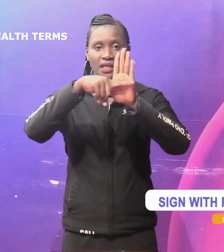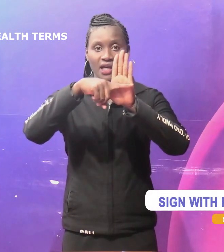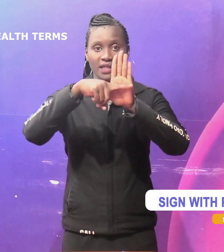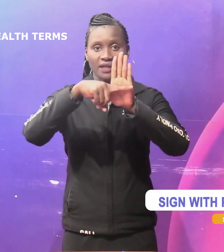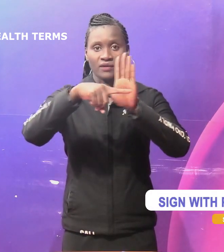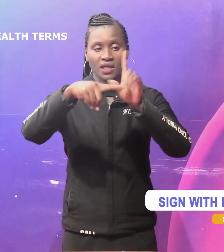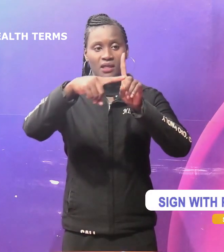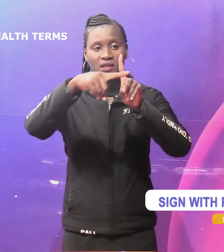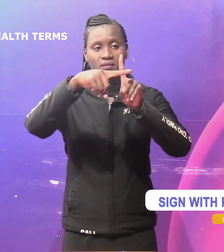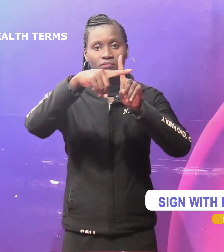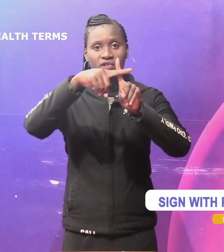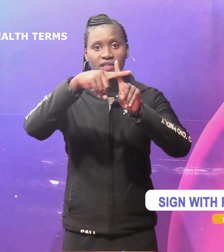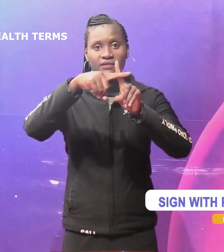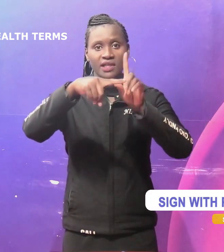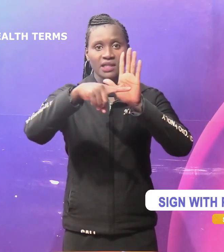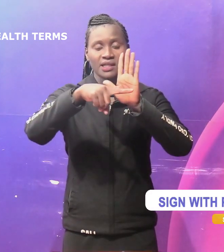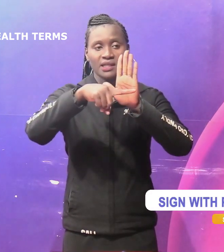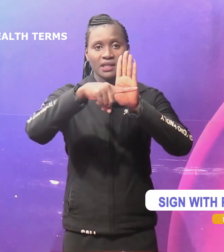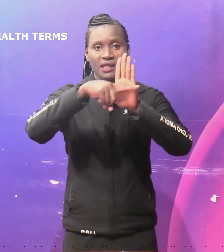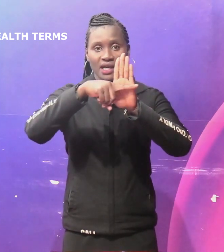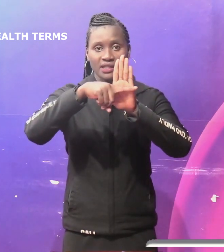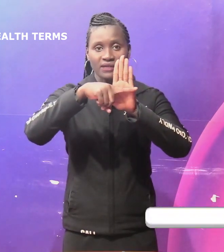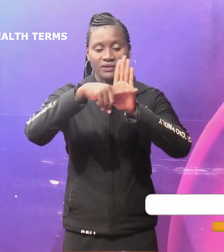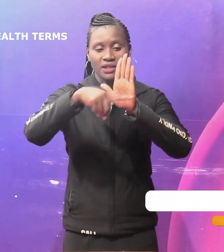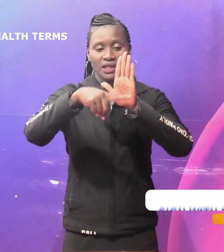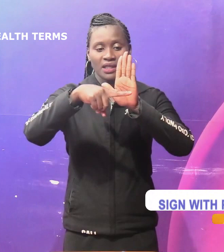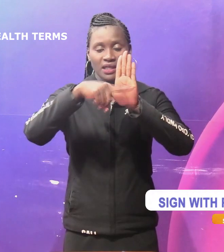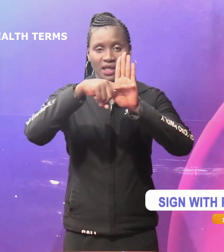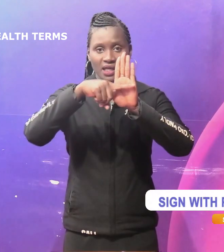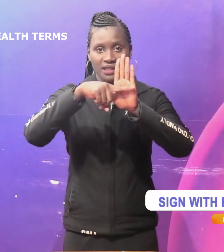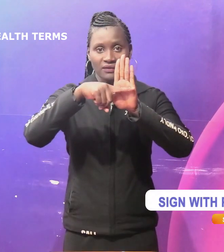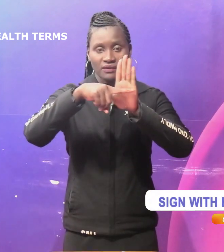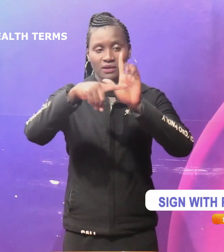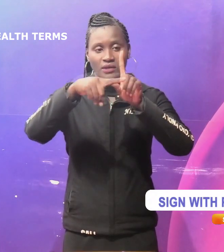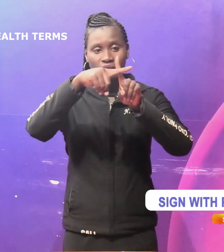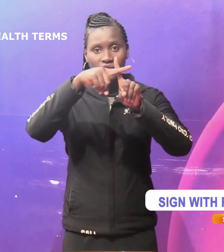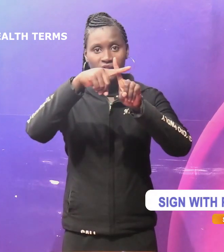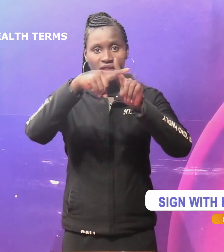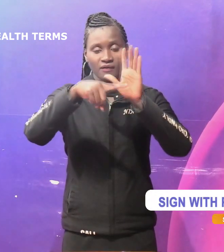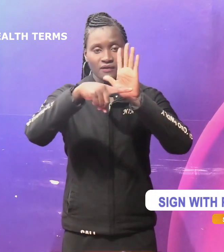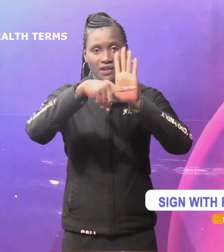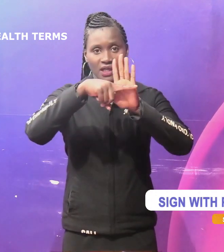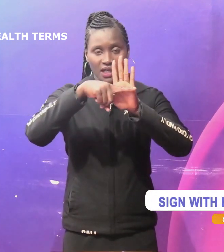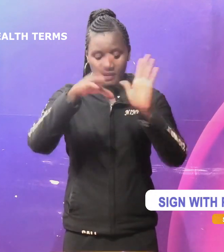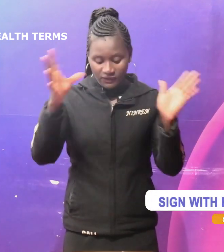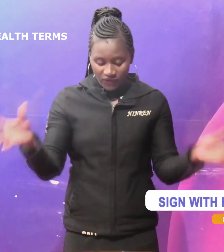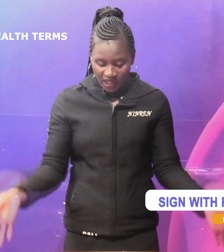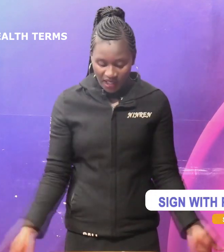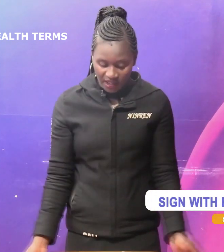negative. This is positive and this is negative. Negative. Positive, negative. And then you